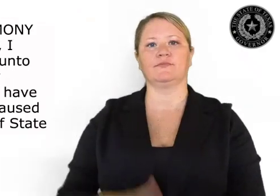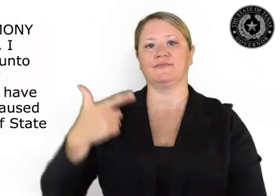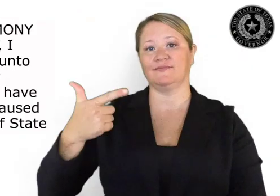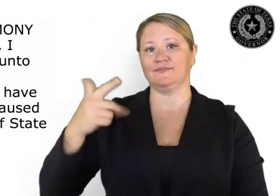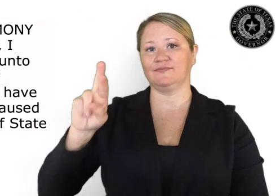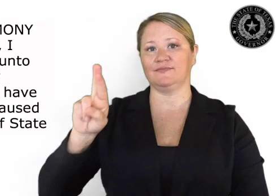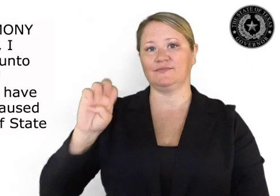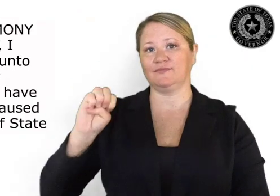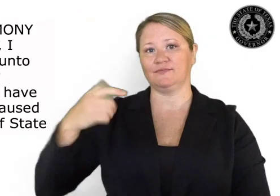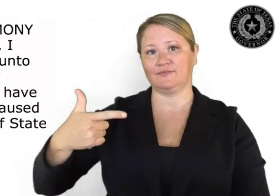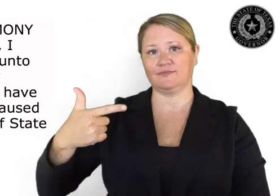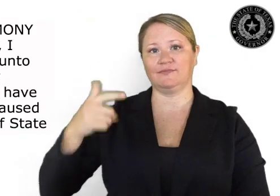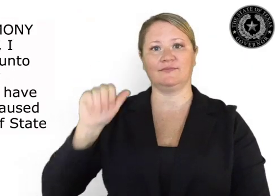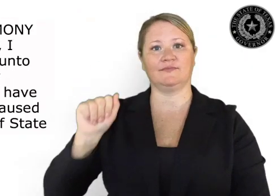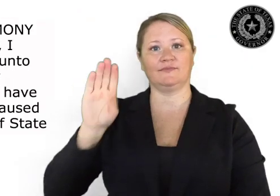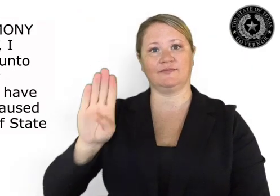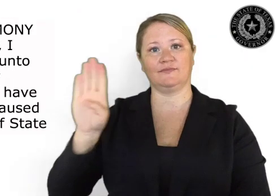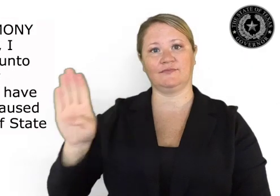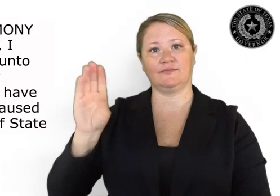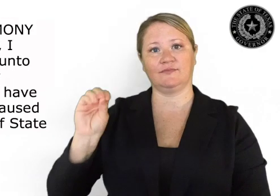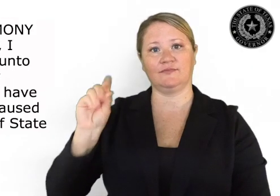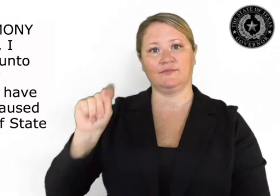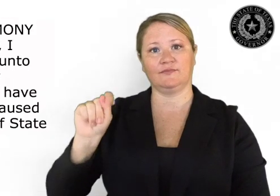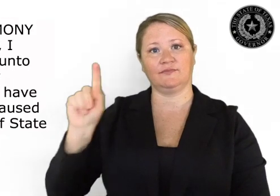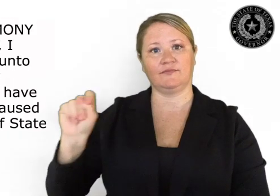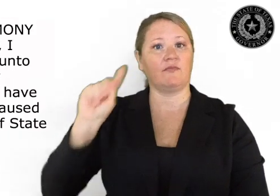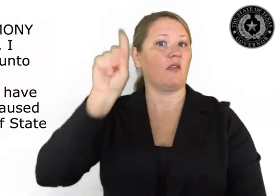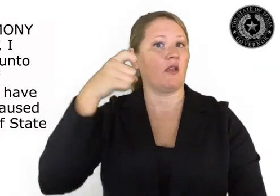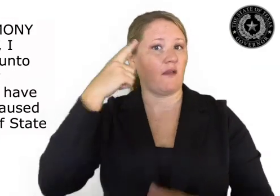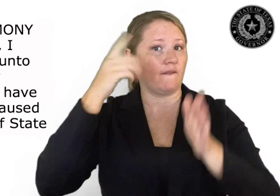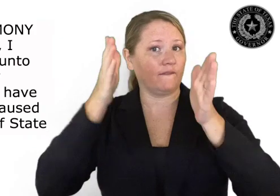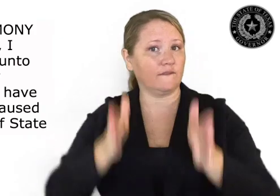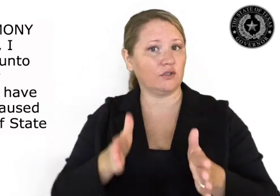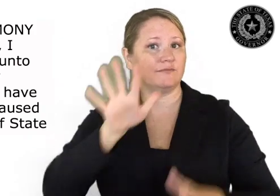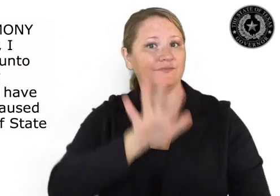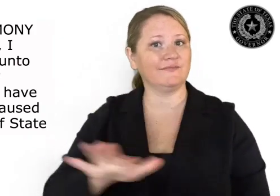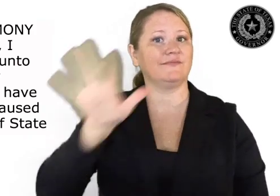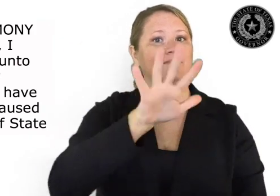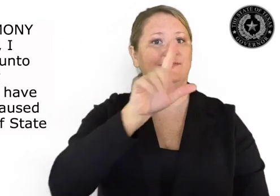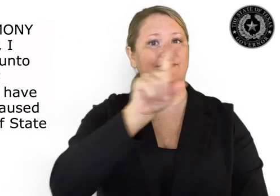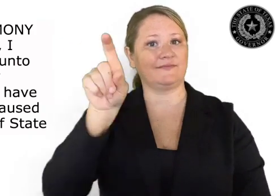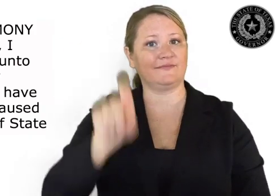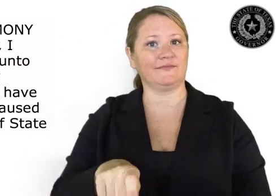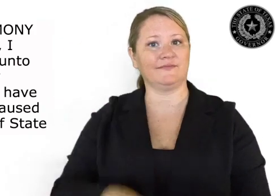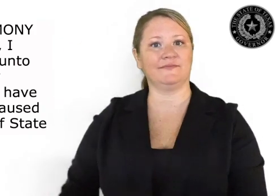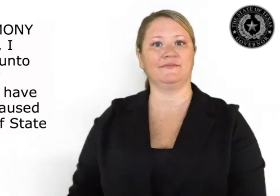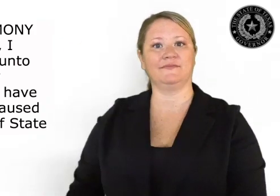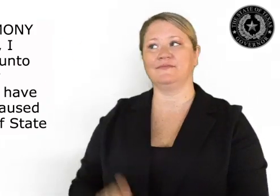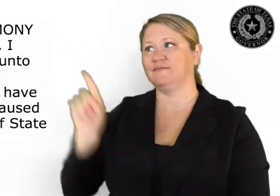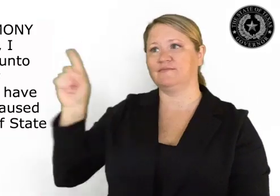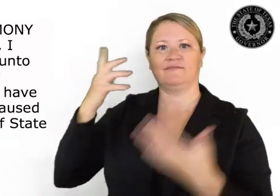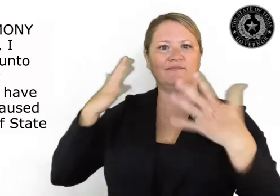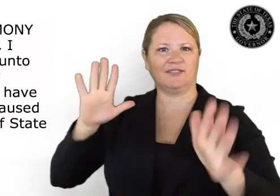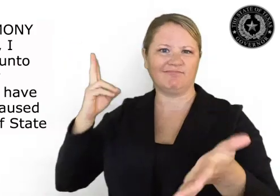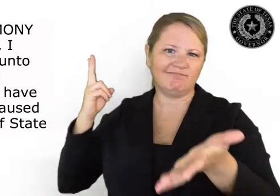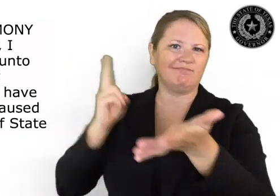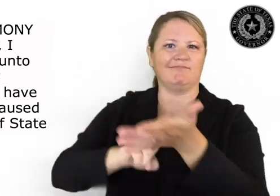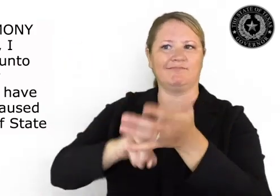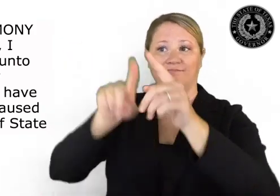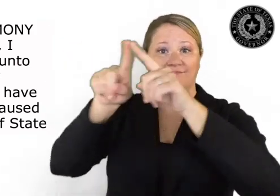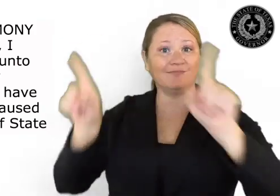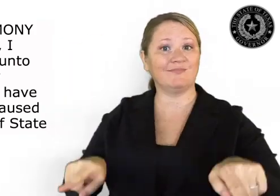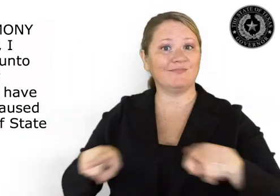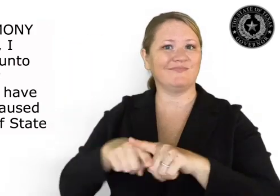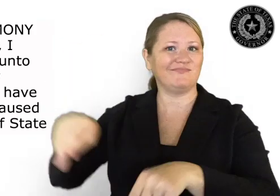In testimony whereof, I have hereunto signed my name and have officially caused the seal of state to be affixed at